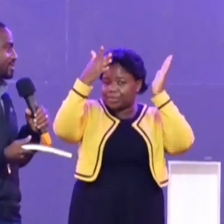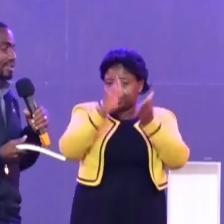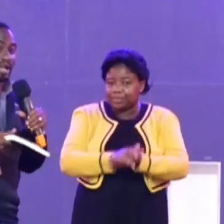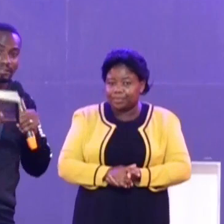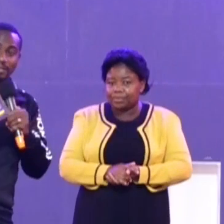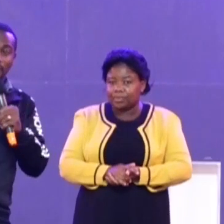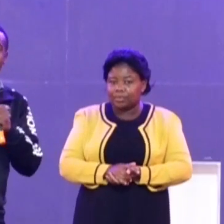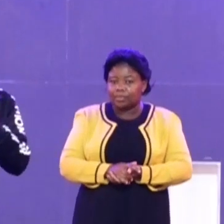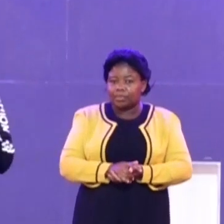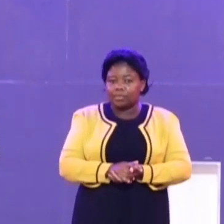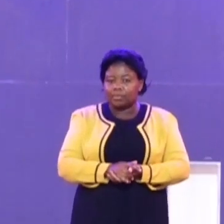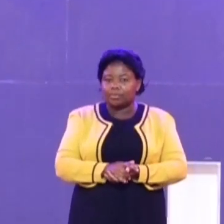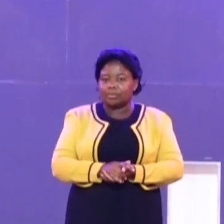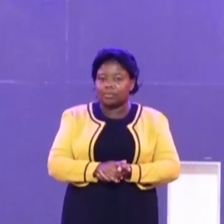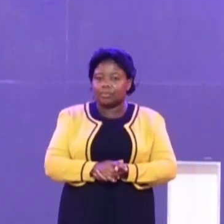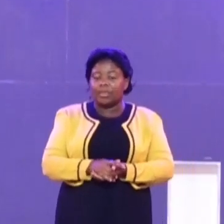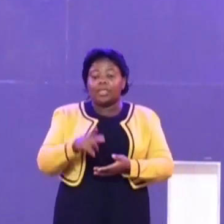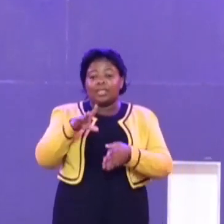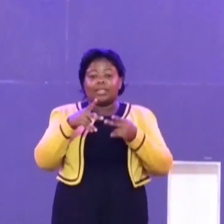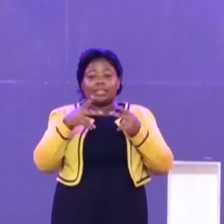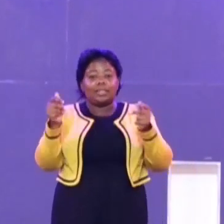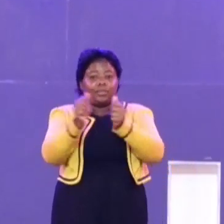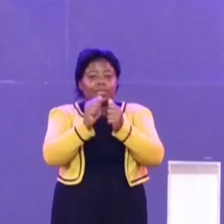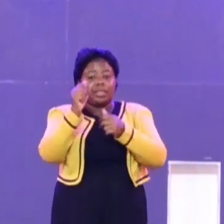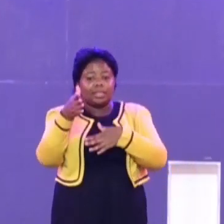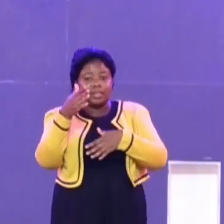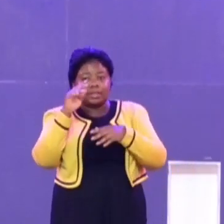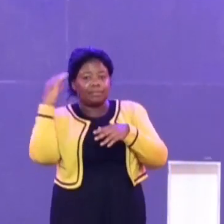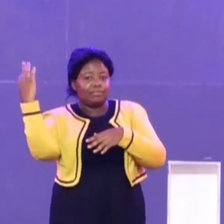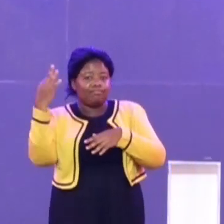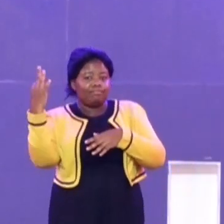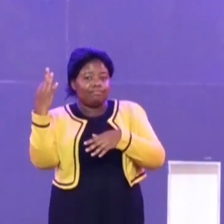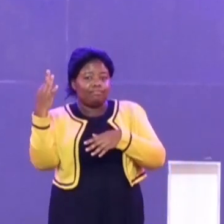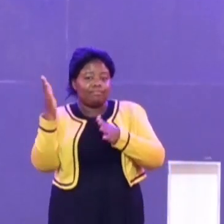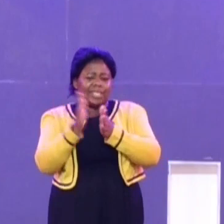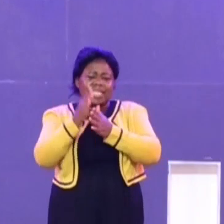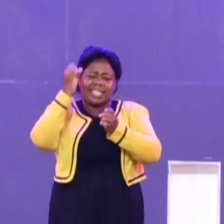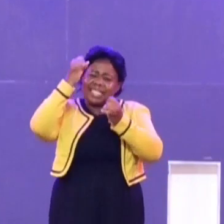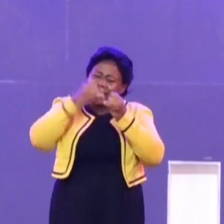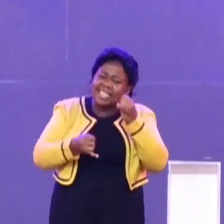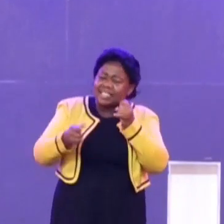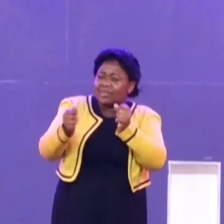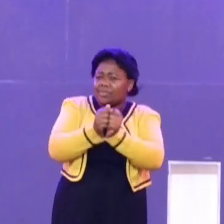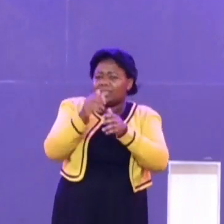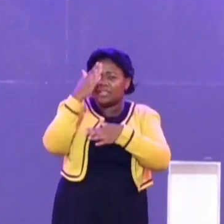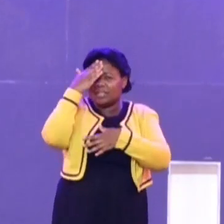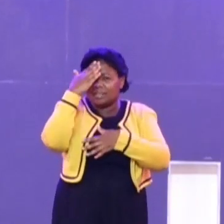In the bishop all his life, he began with this message, and then he ends up with this message.